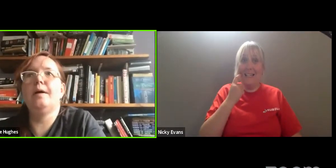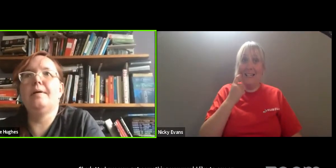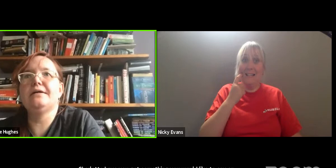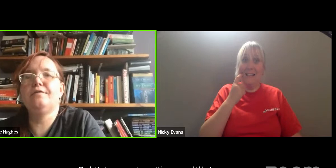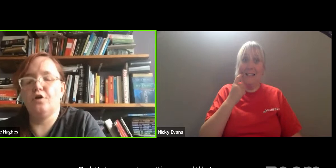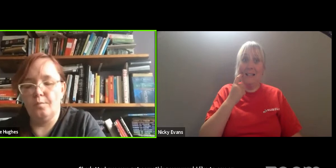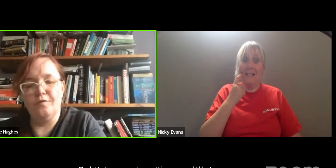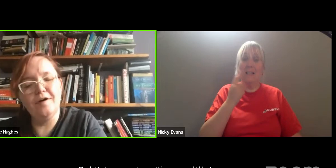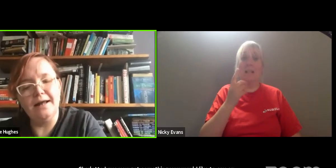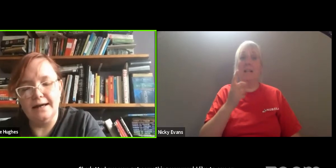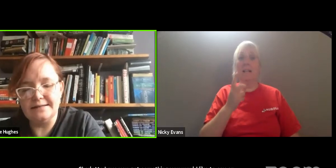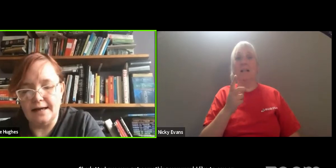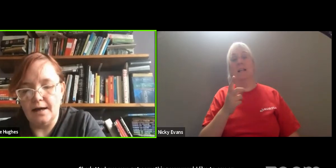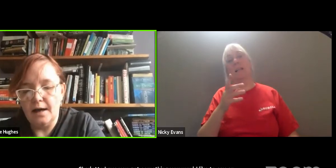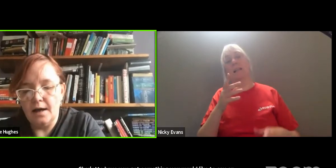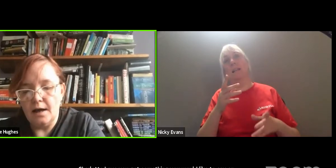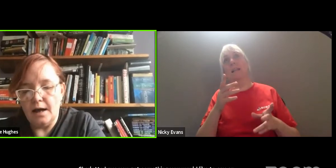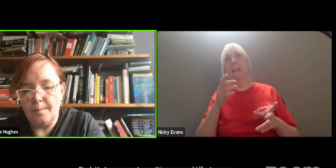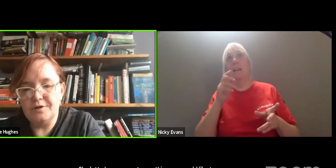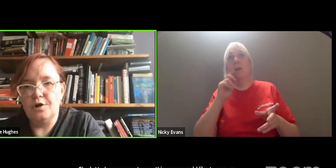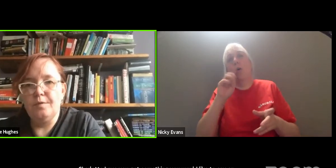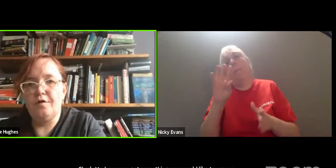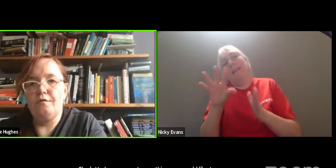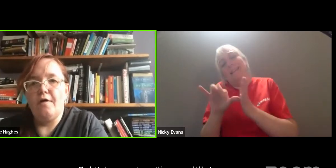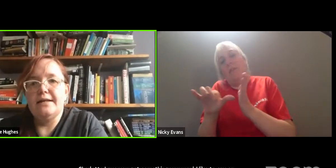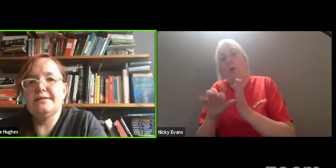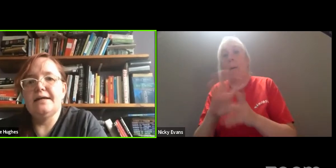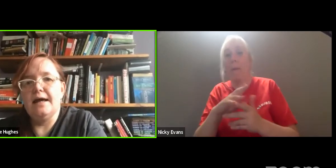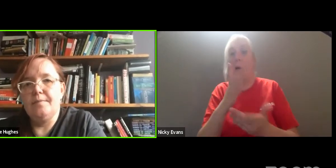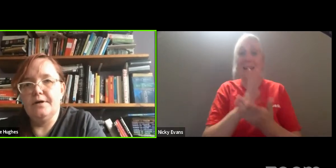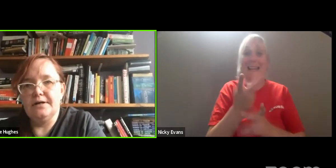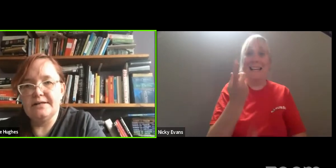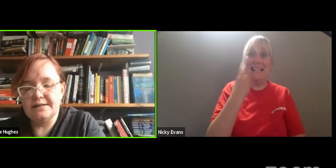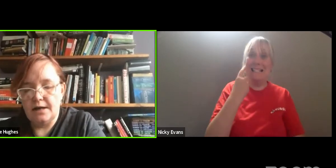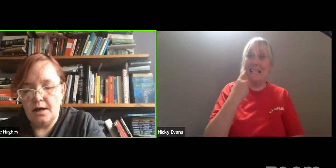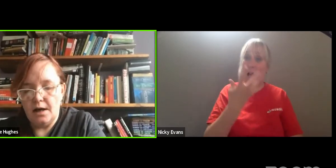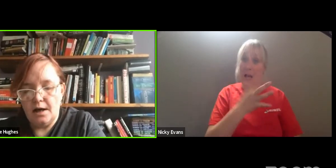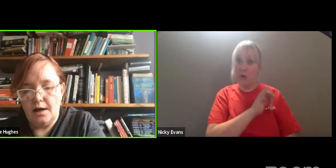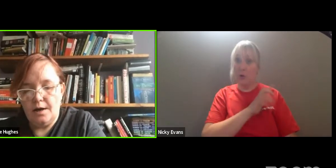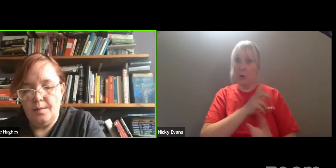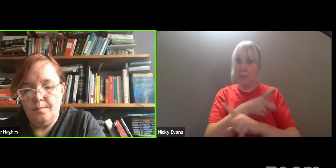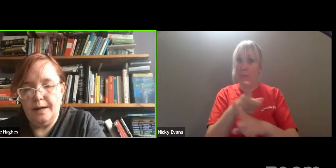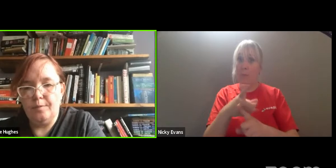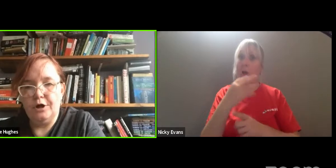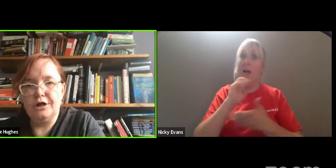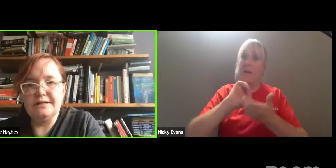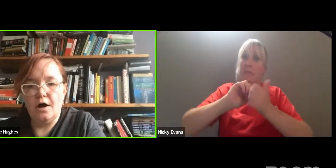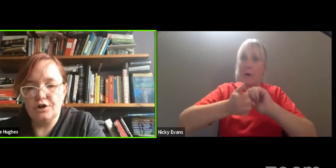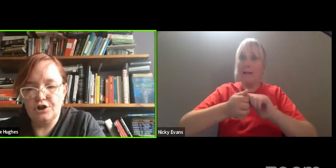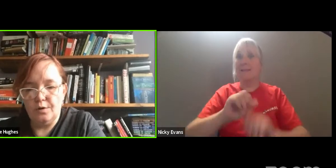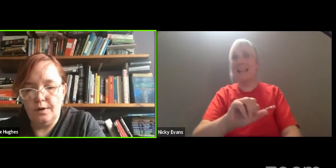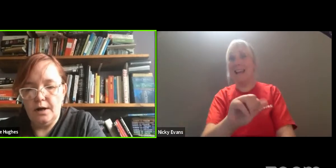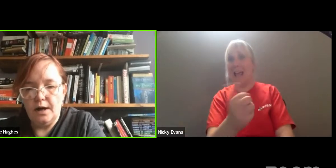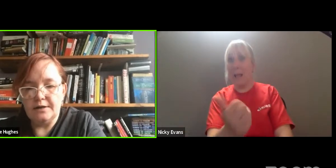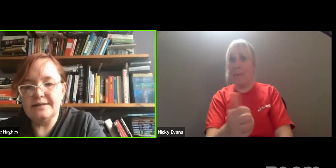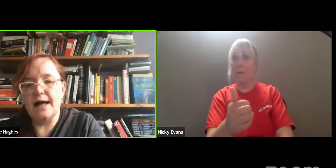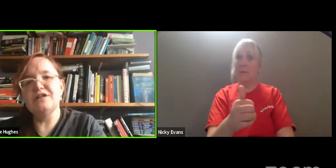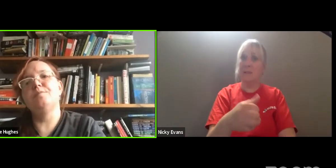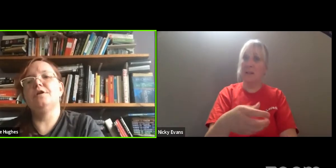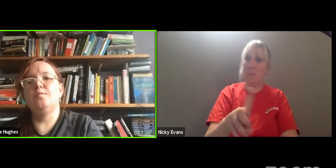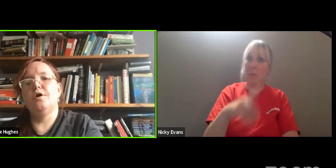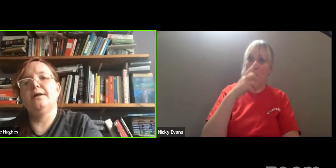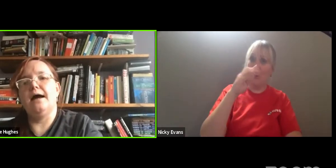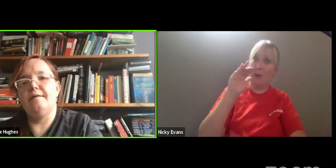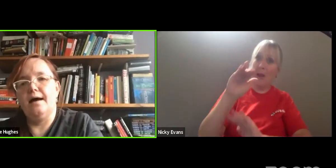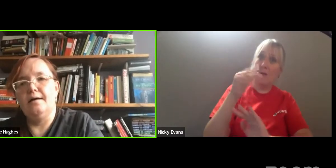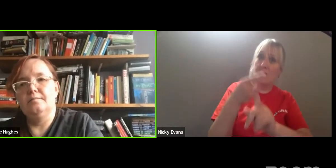way, it could be a bit difficult, but really easy. I presume you've got friends, neighbours, people you can talk to. Start